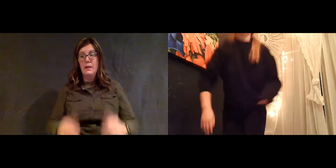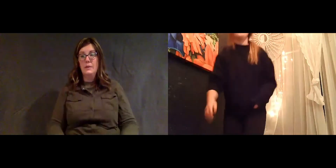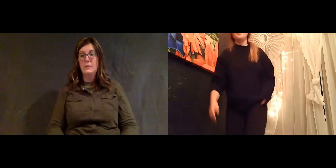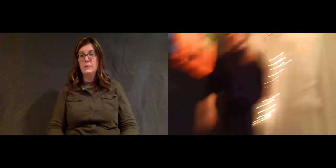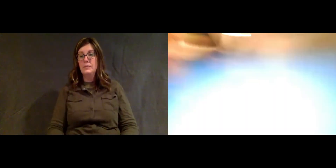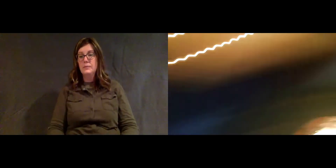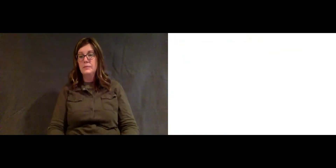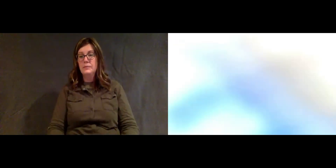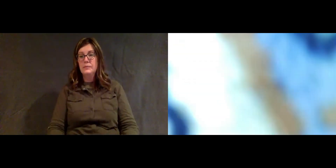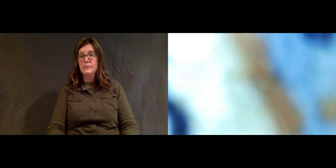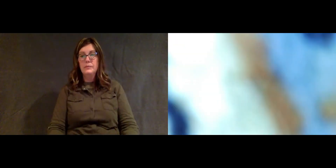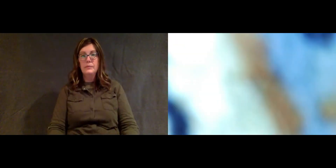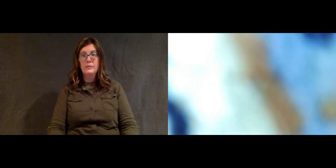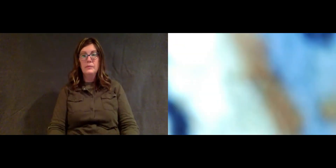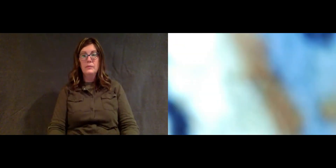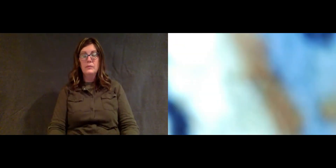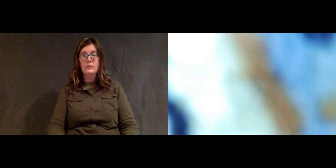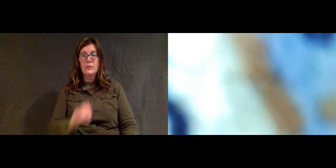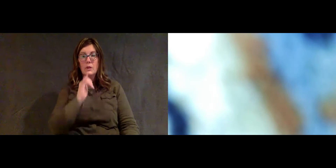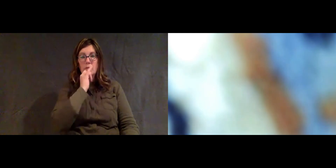So